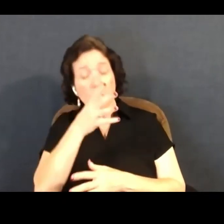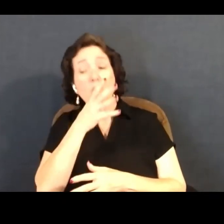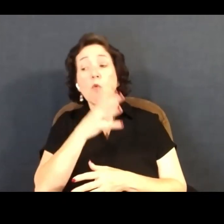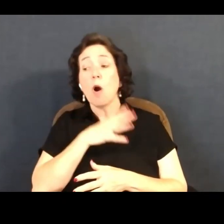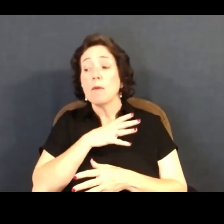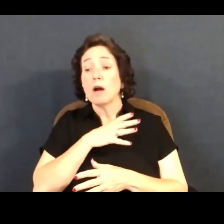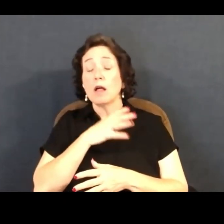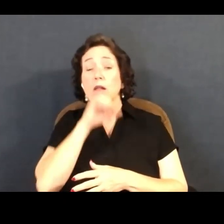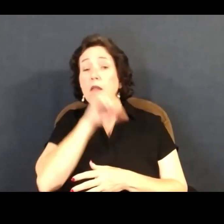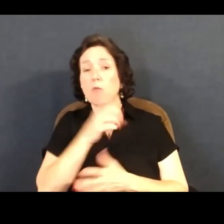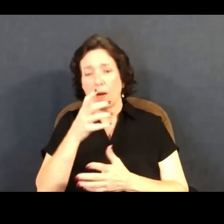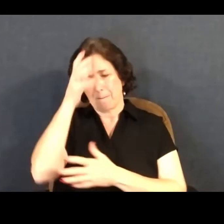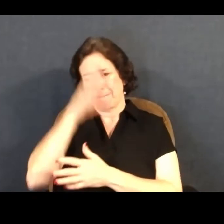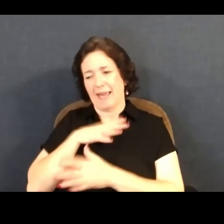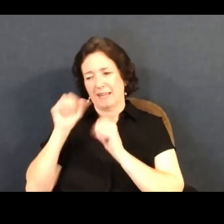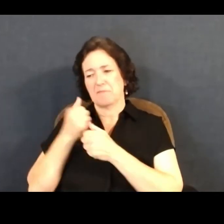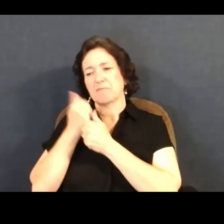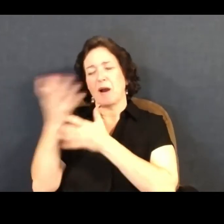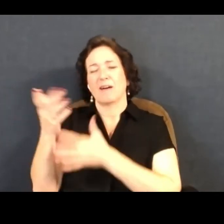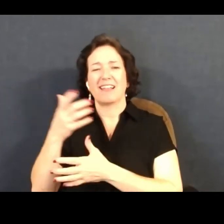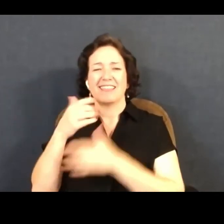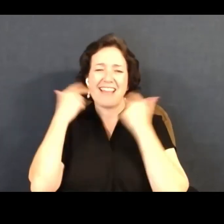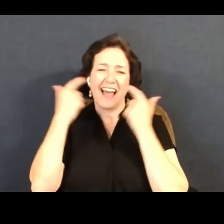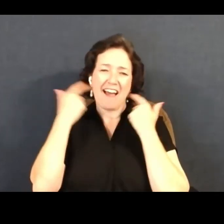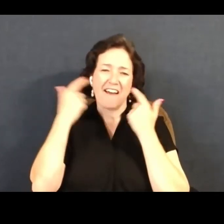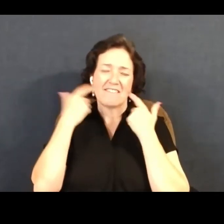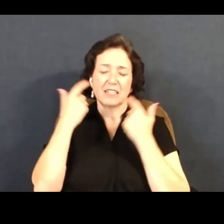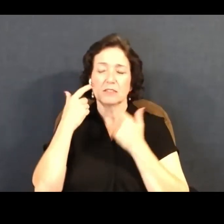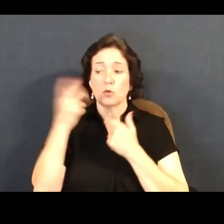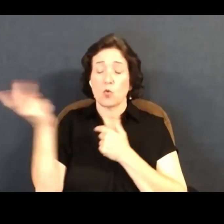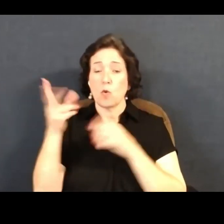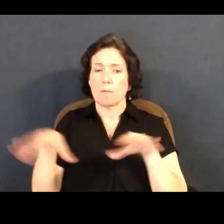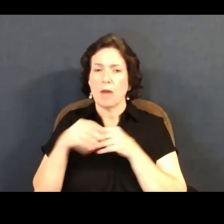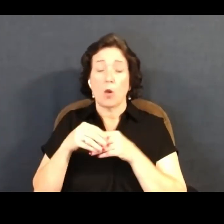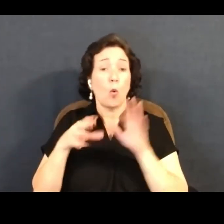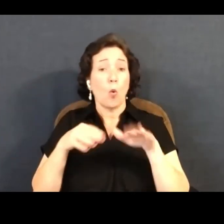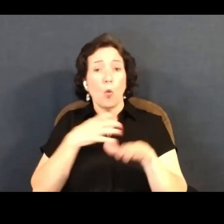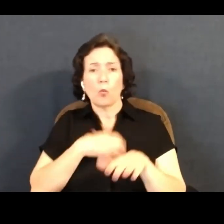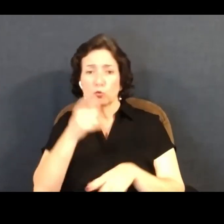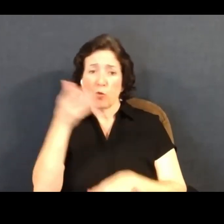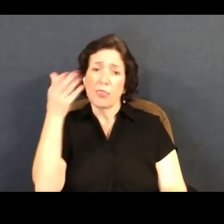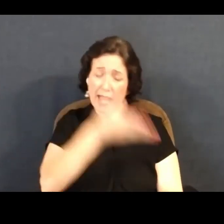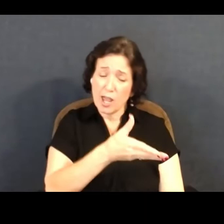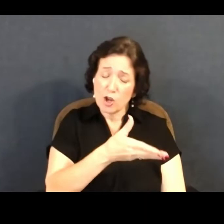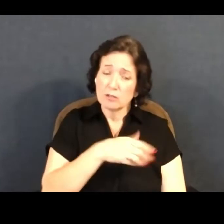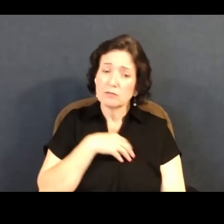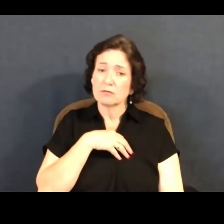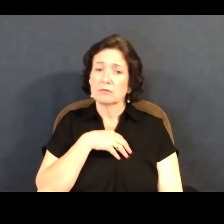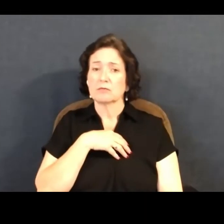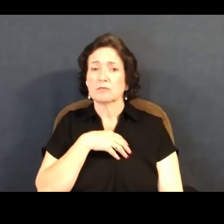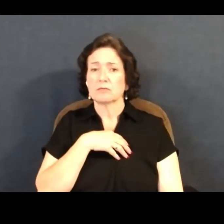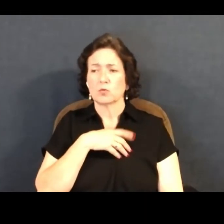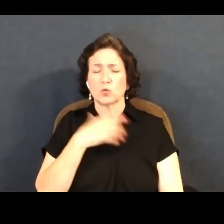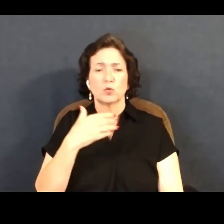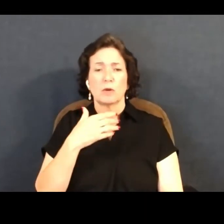laugh. They were married. Oh, such a wedding. I wish you could have been there. And that would be the end of the story, but